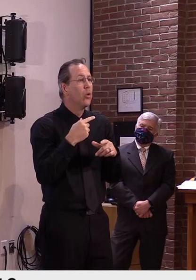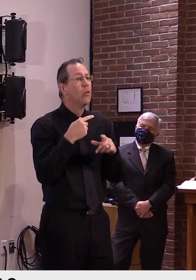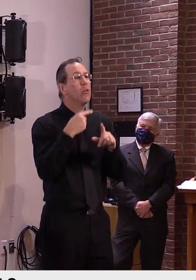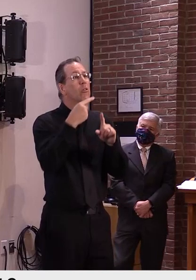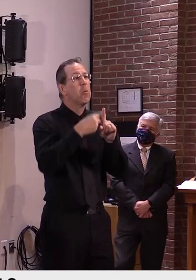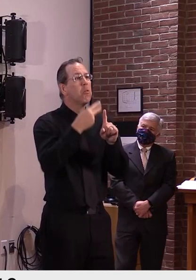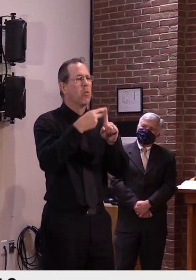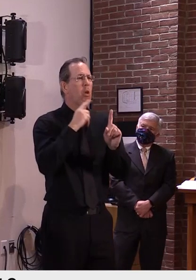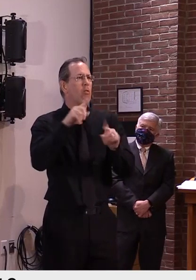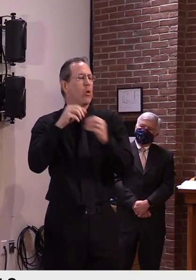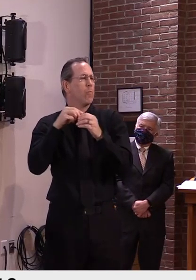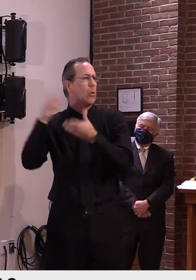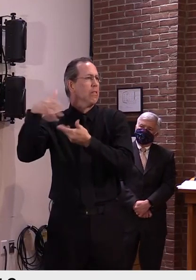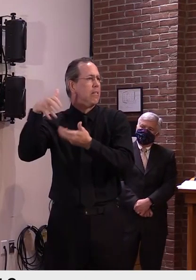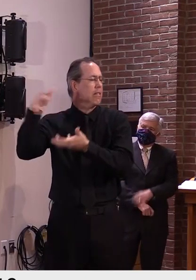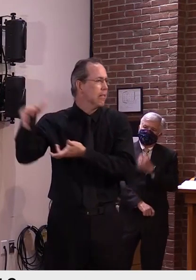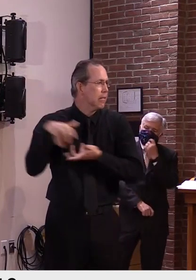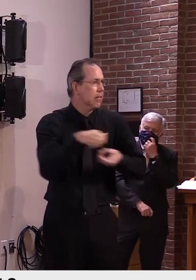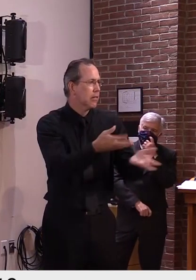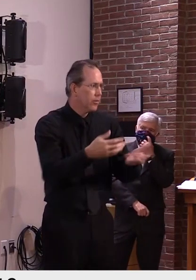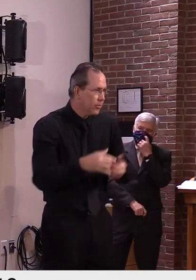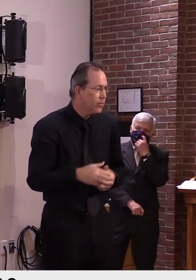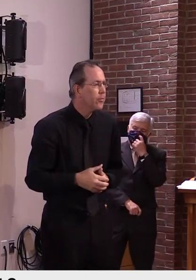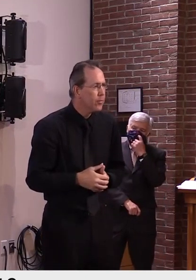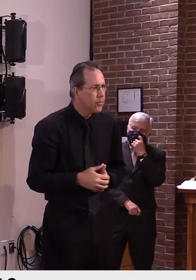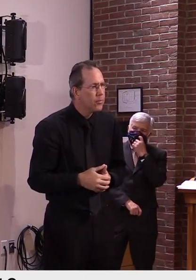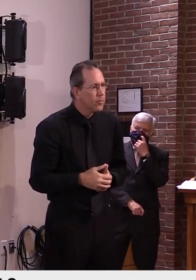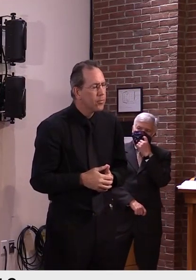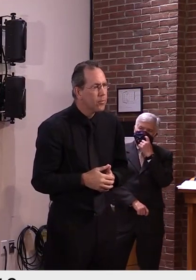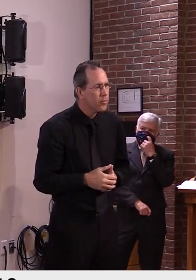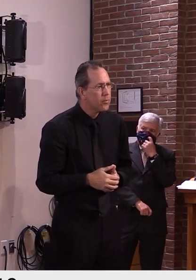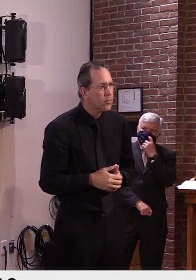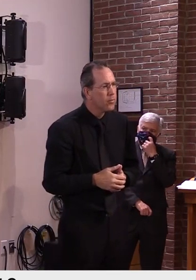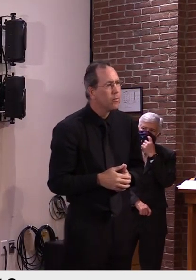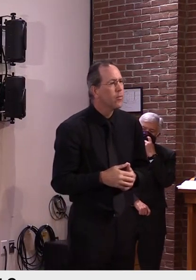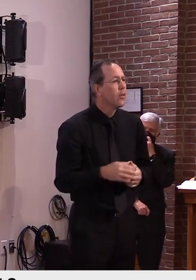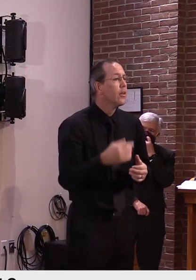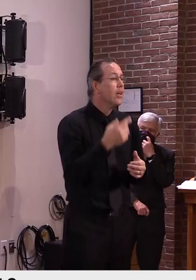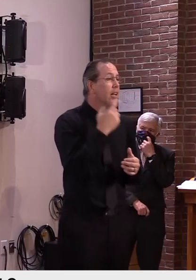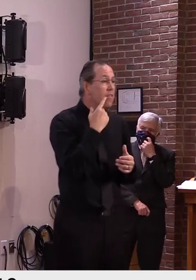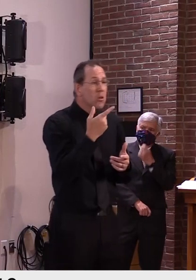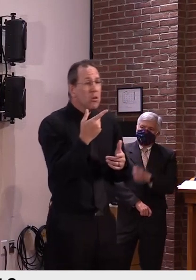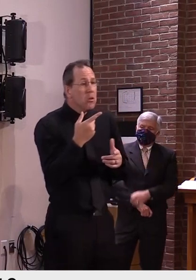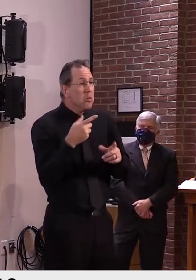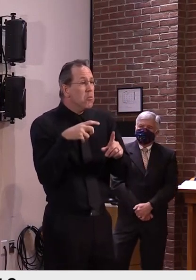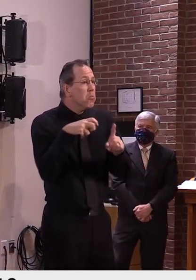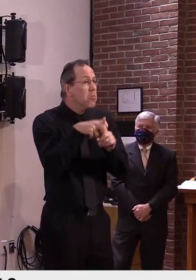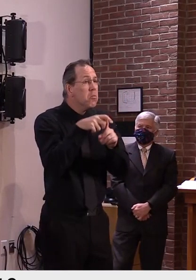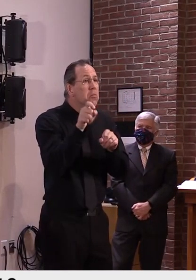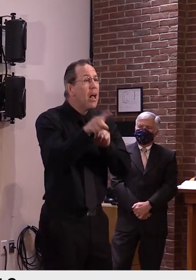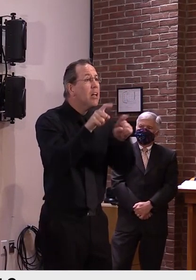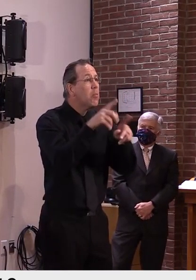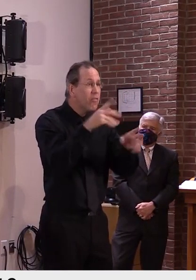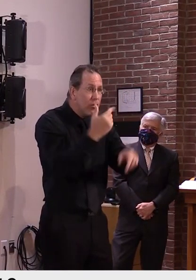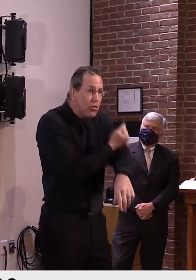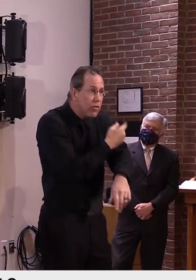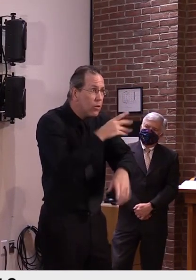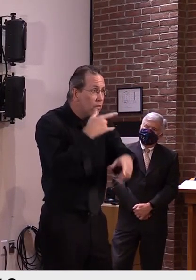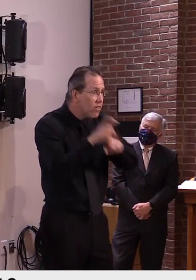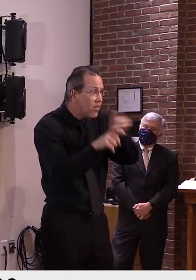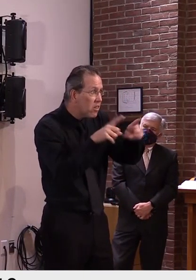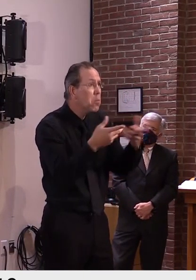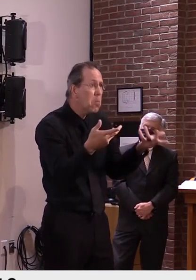you take an informal survey of your own, you'll find a lot of people have actually been able to access the vaccine at this point. But